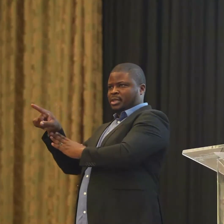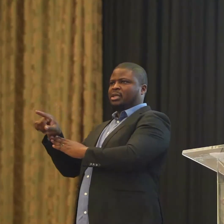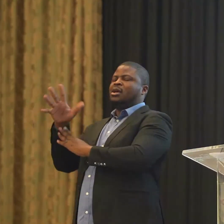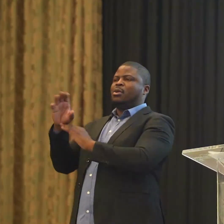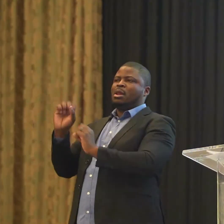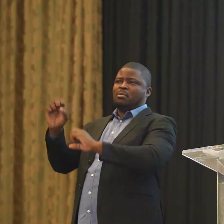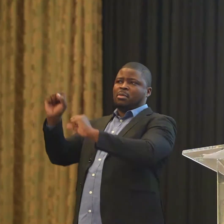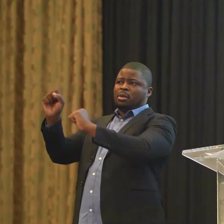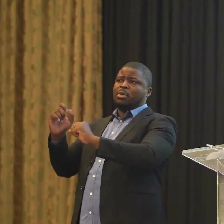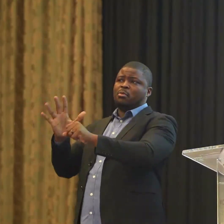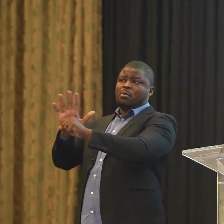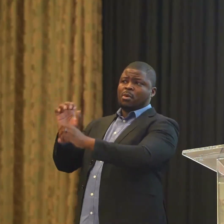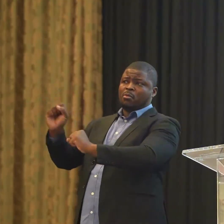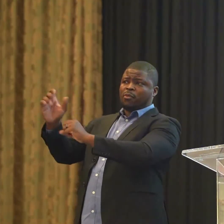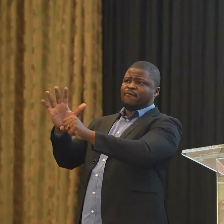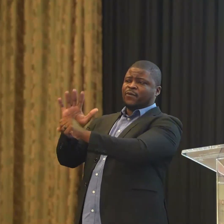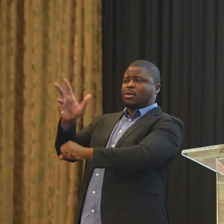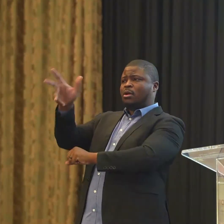Welcome.